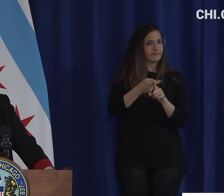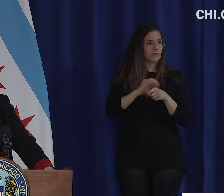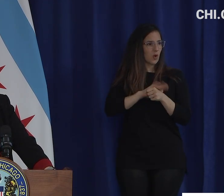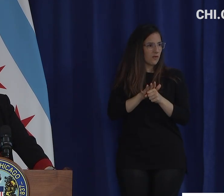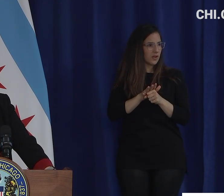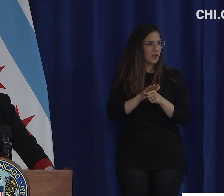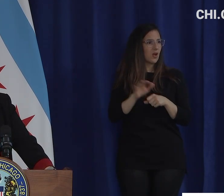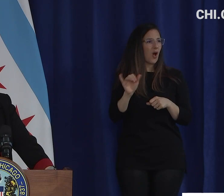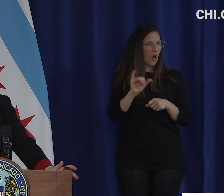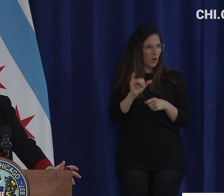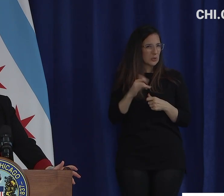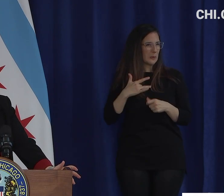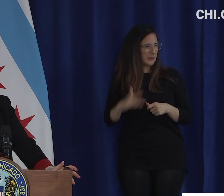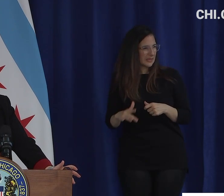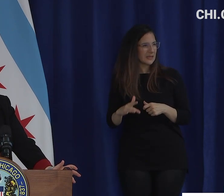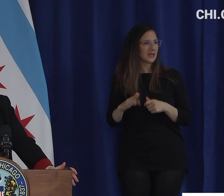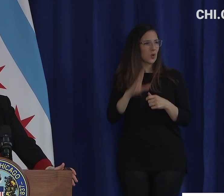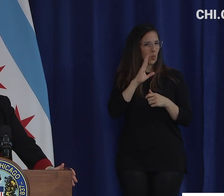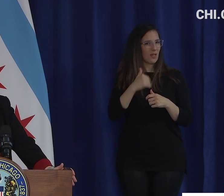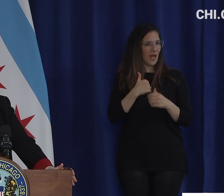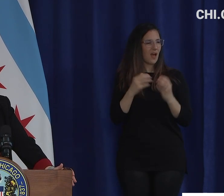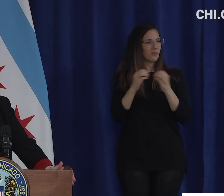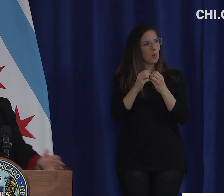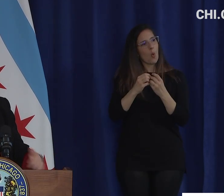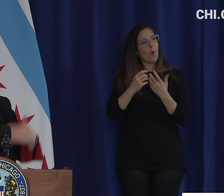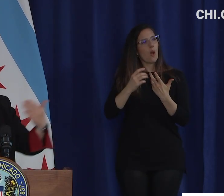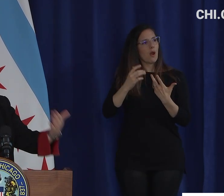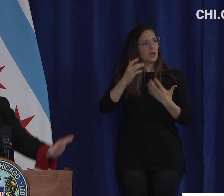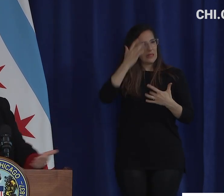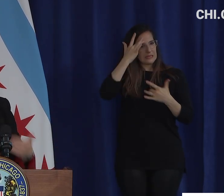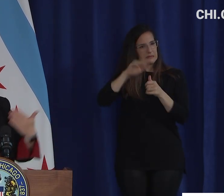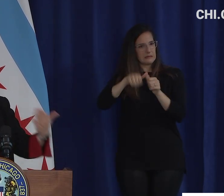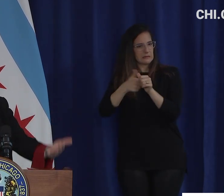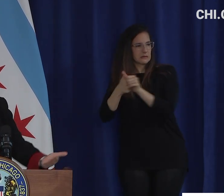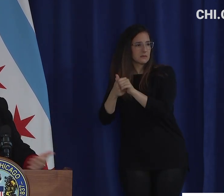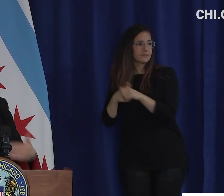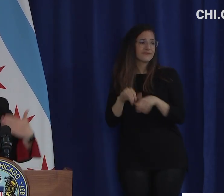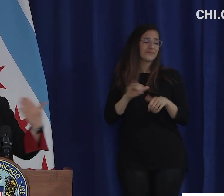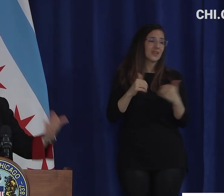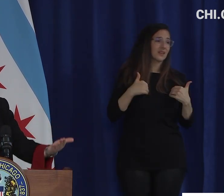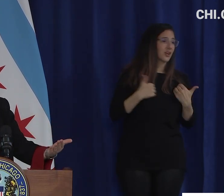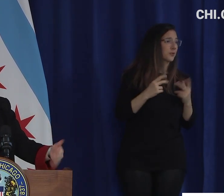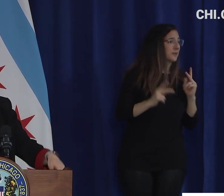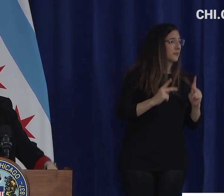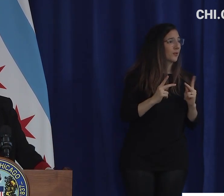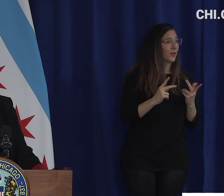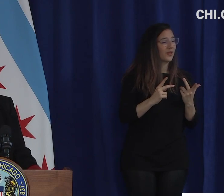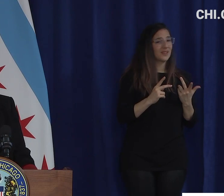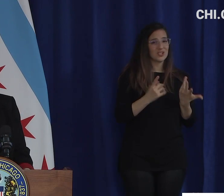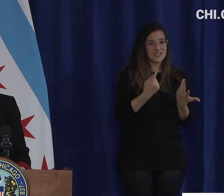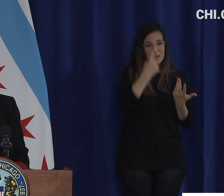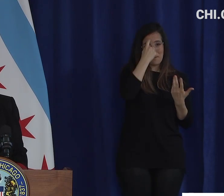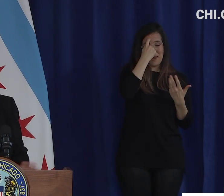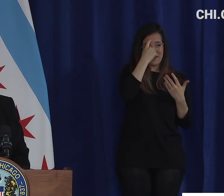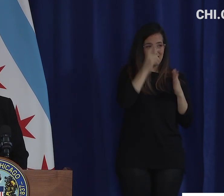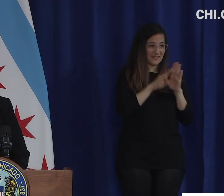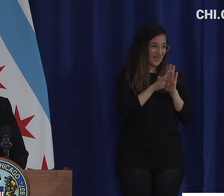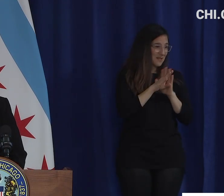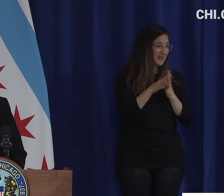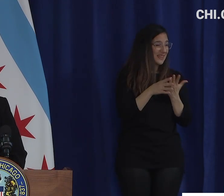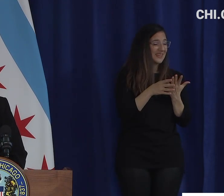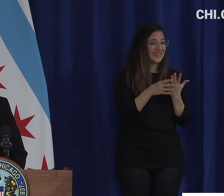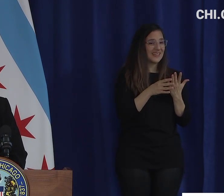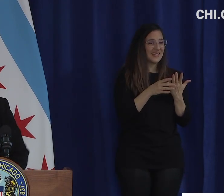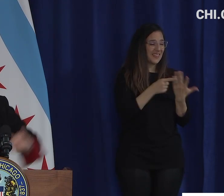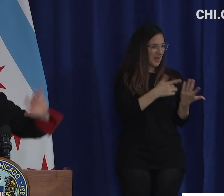for COVID. We also know that just that developmentally, younger people are perhaps more likely to take risks, less likely to have that. So it doesn't